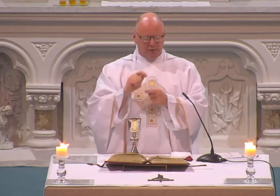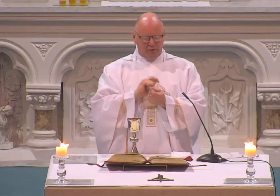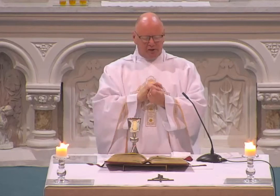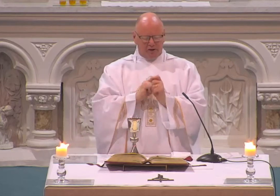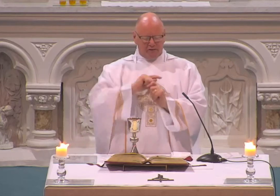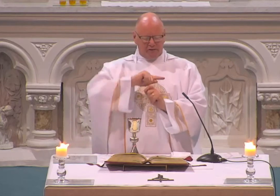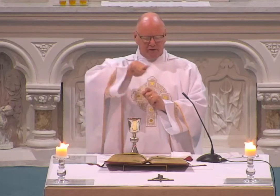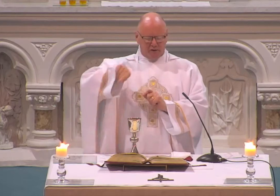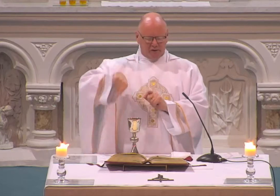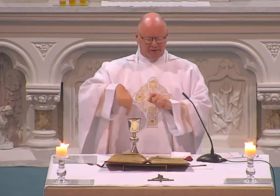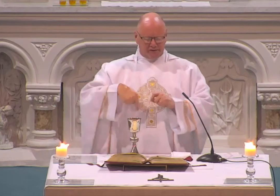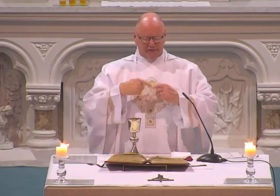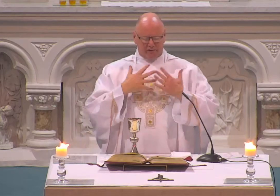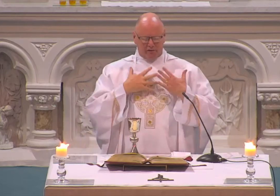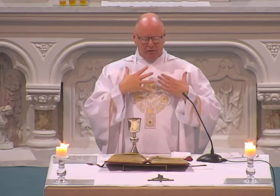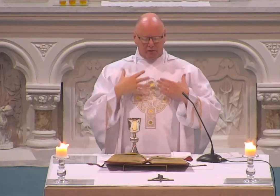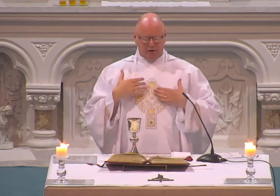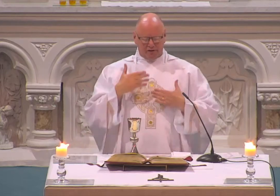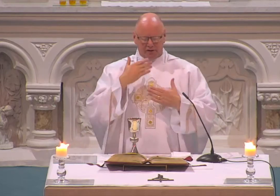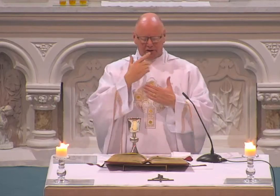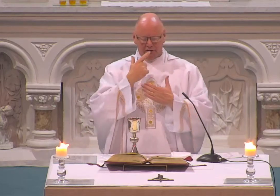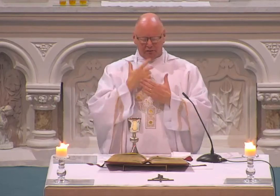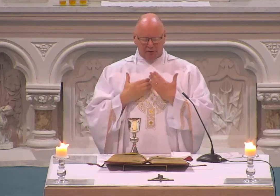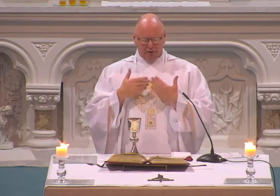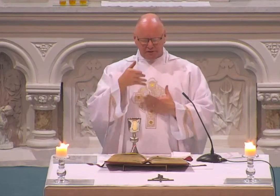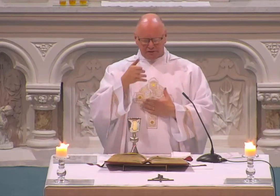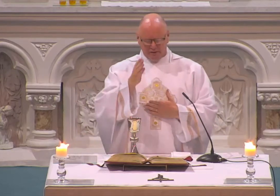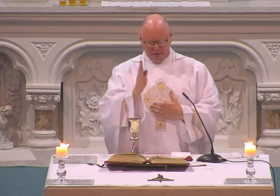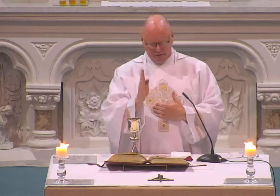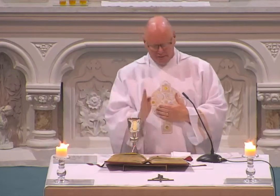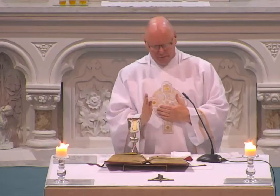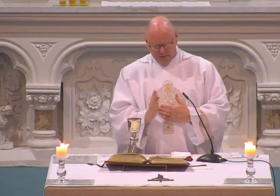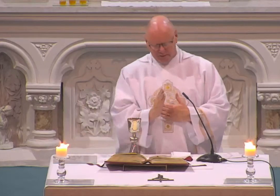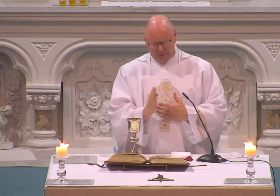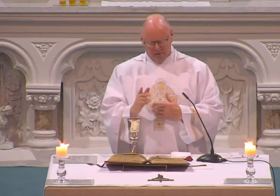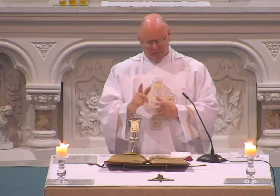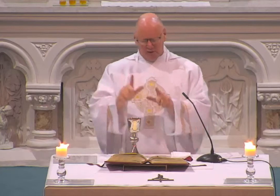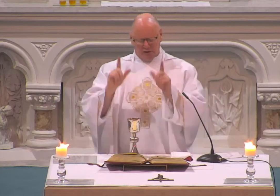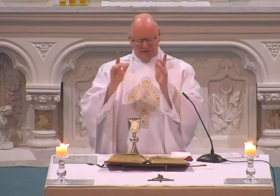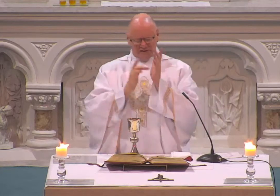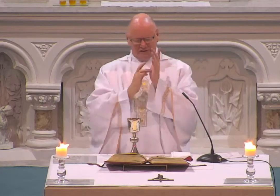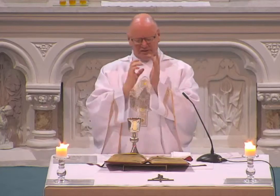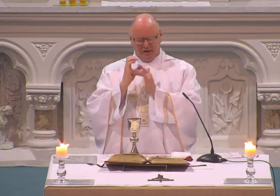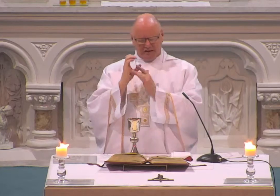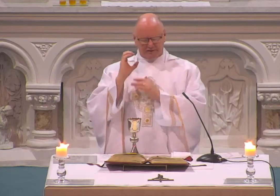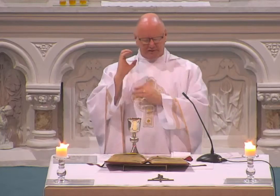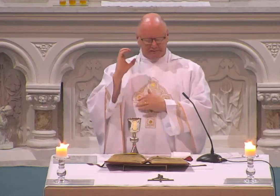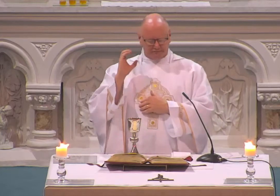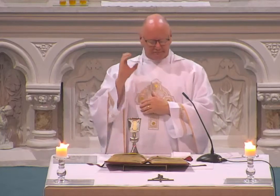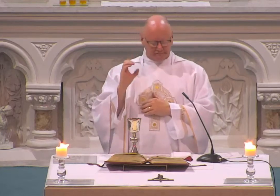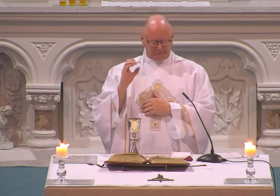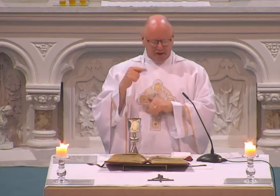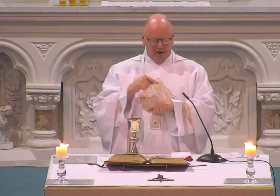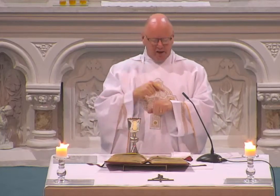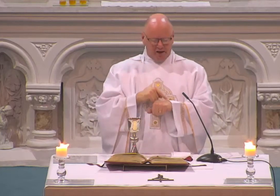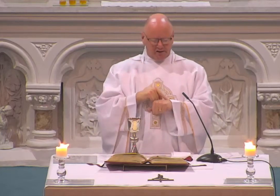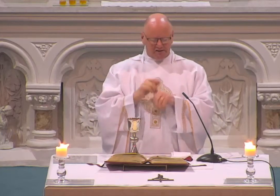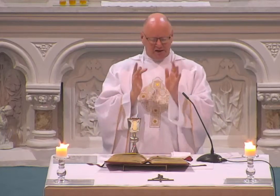become for us the body and blood of our Lord Jesus Christ. At the time